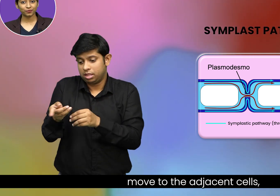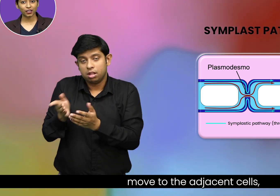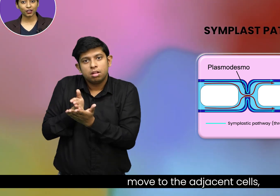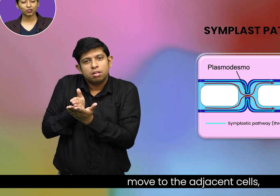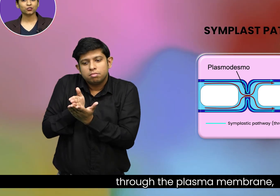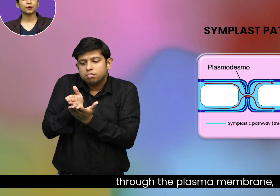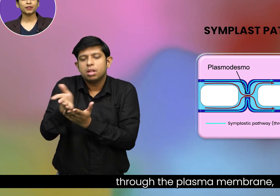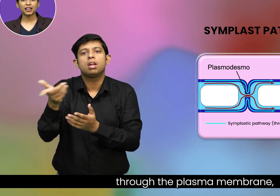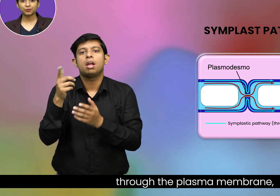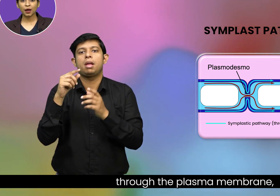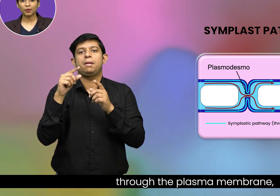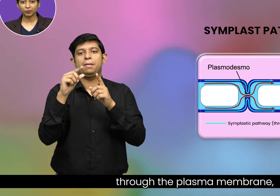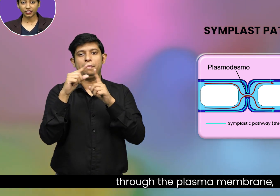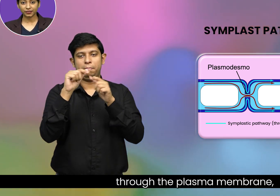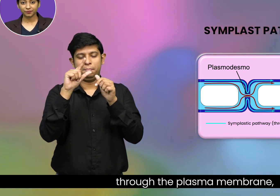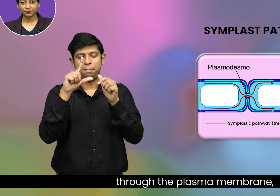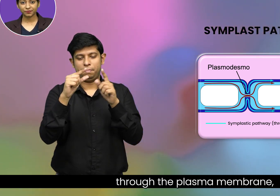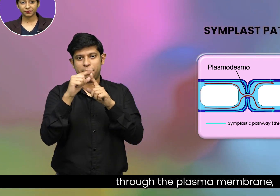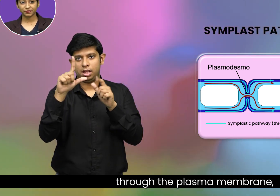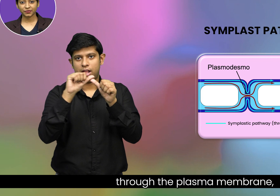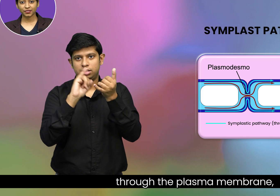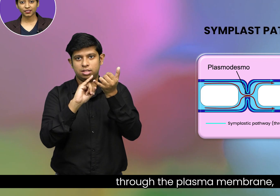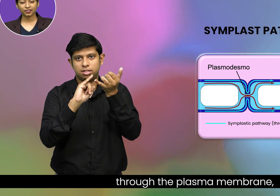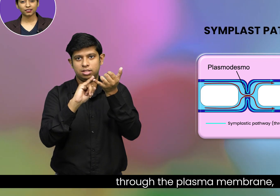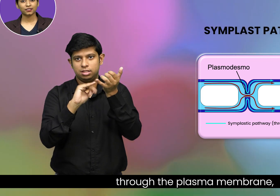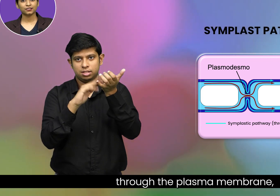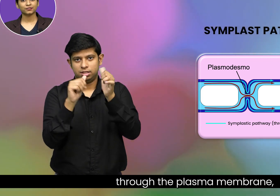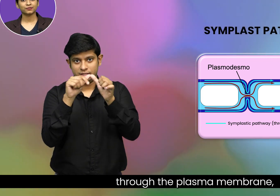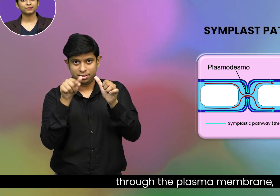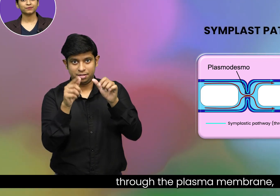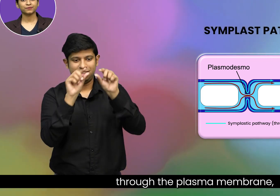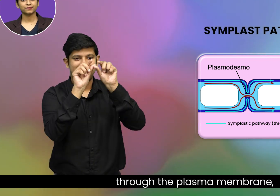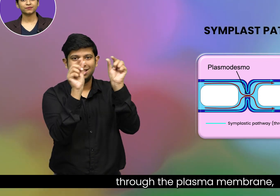cells through the plasma membrane.